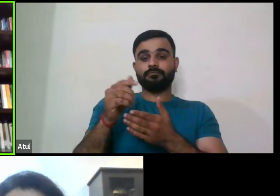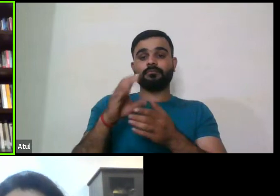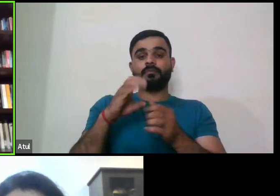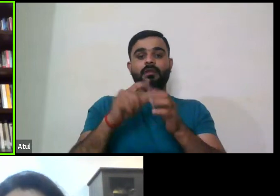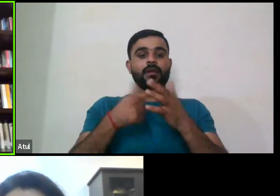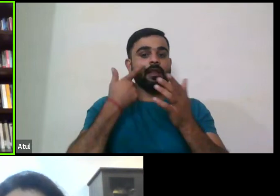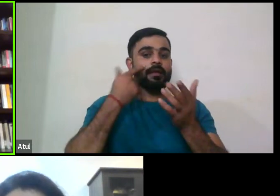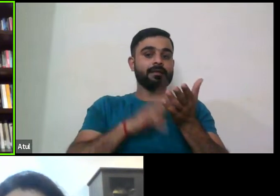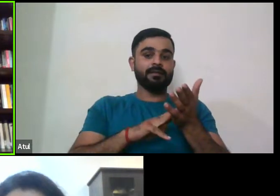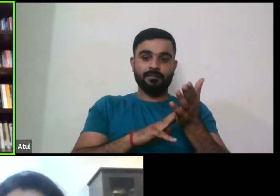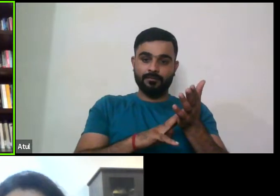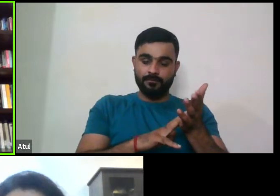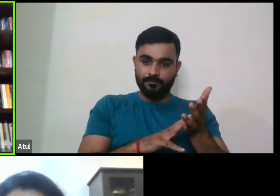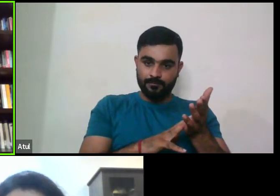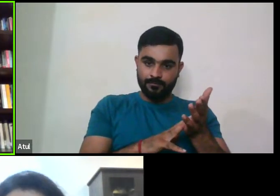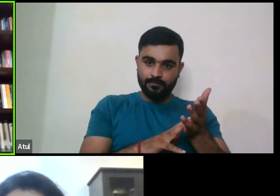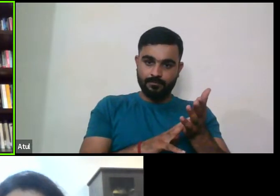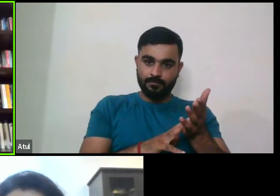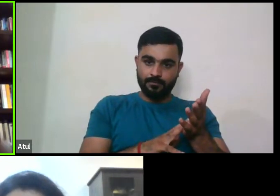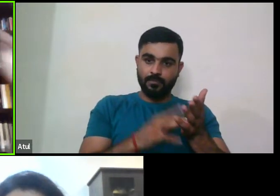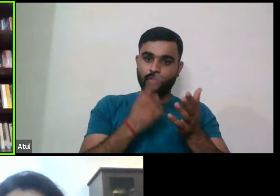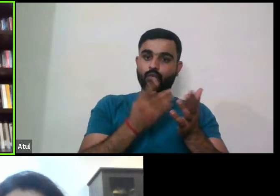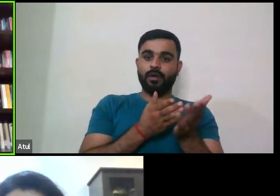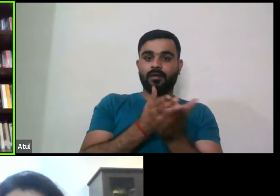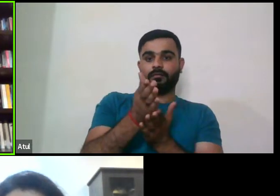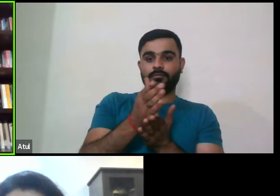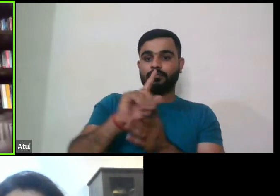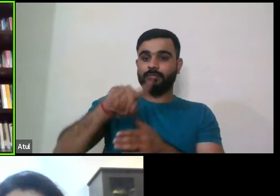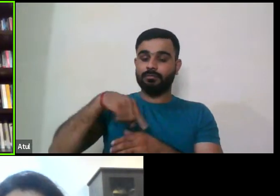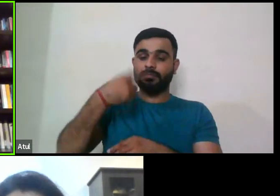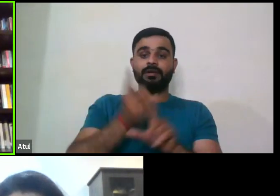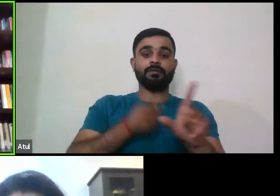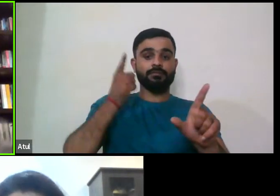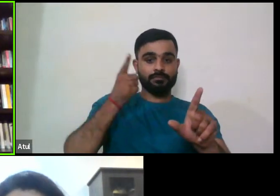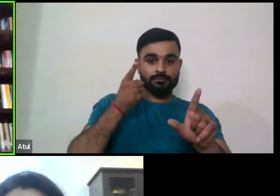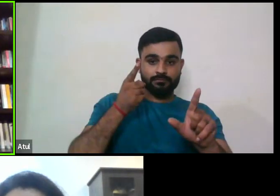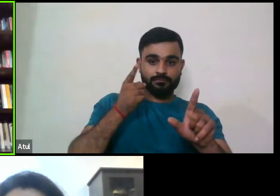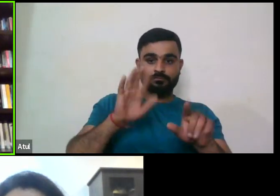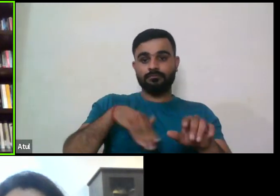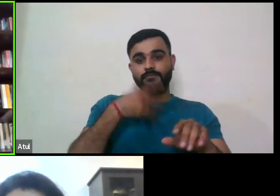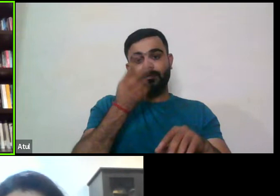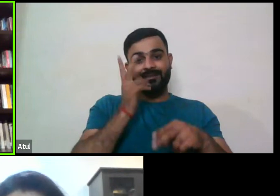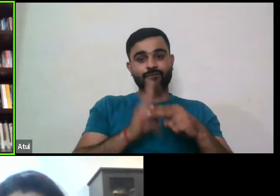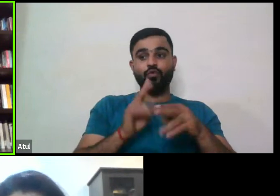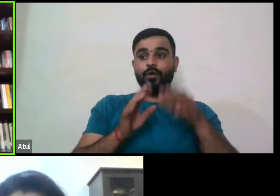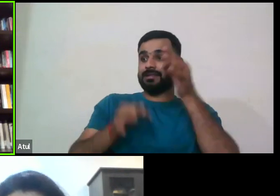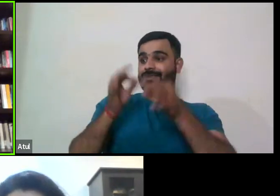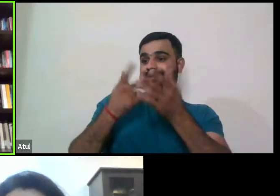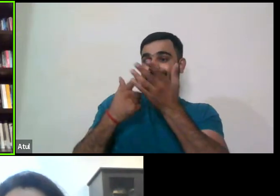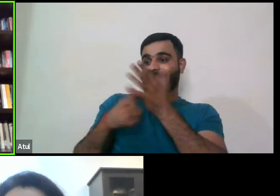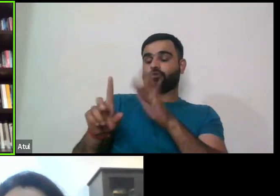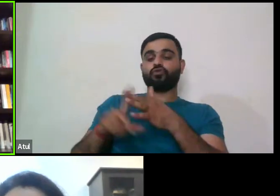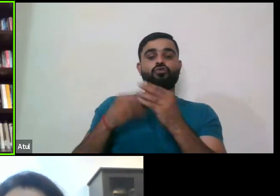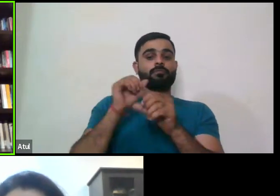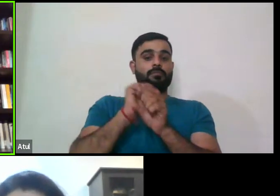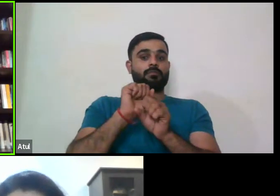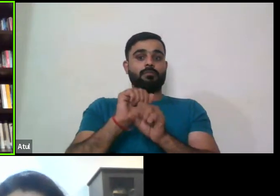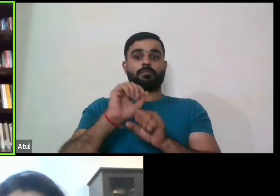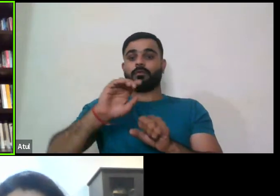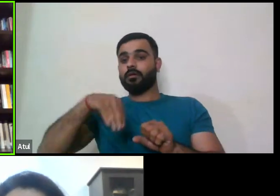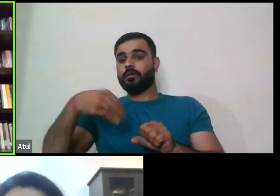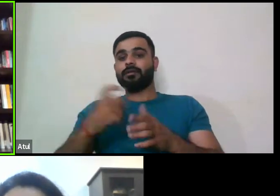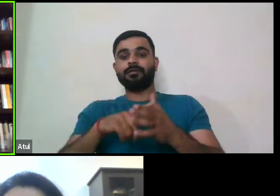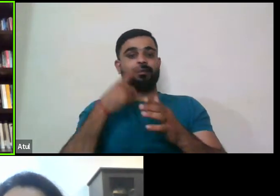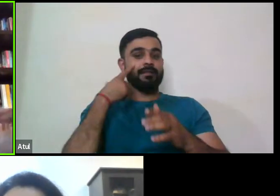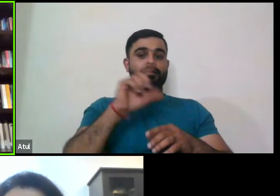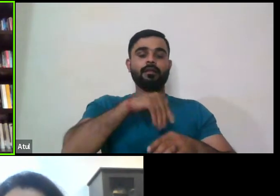for example, at one go for the next year, or till a judge retires, in which case the collegium then sends